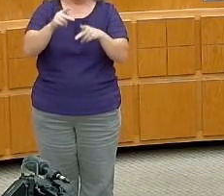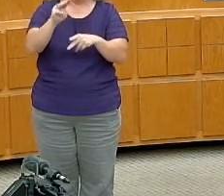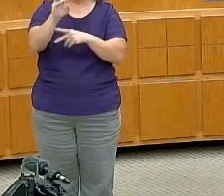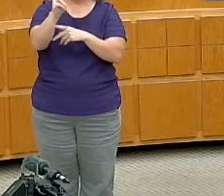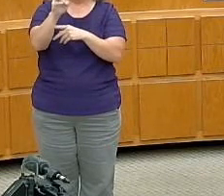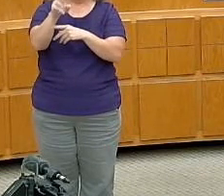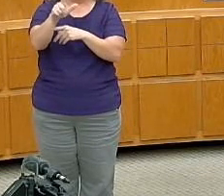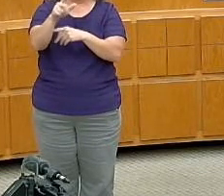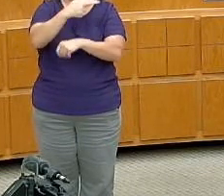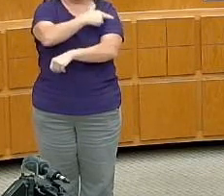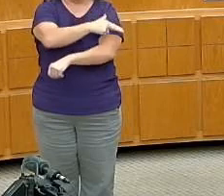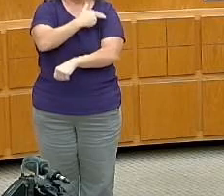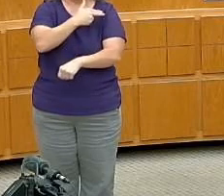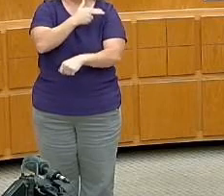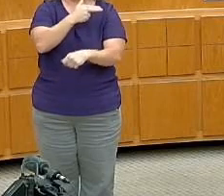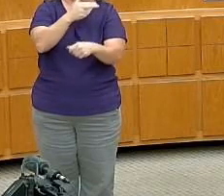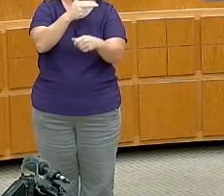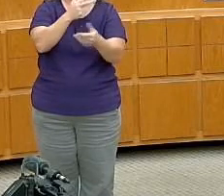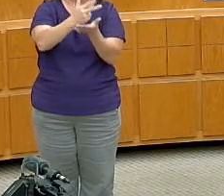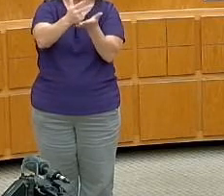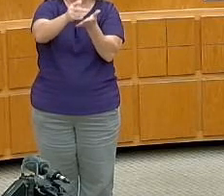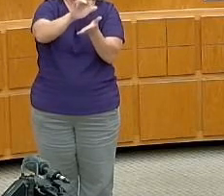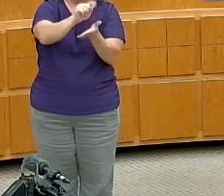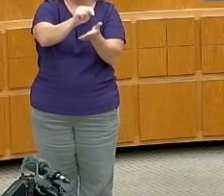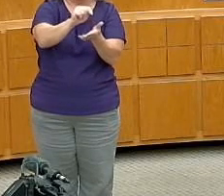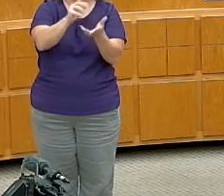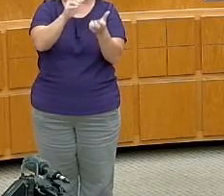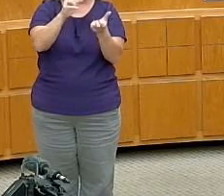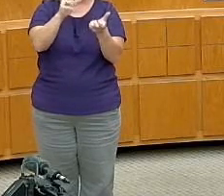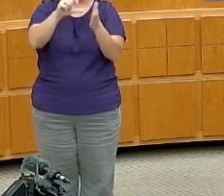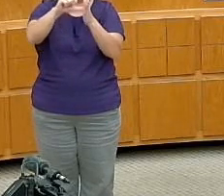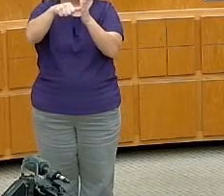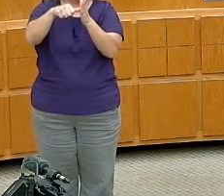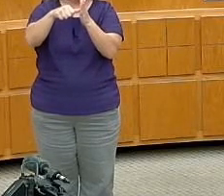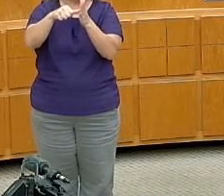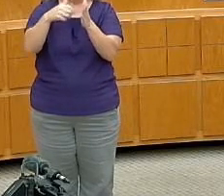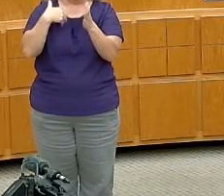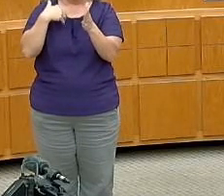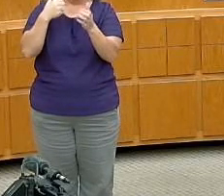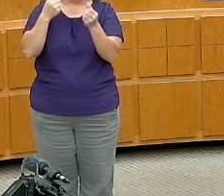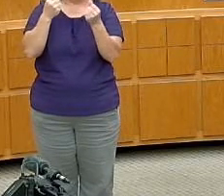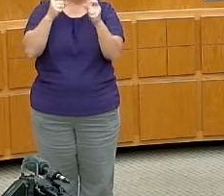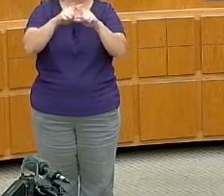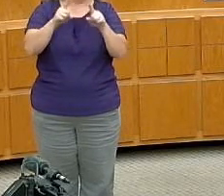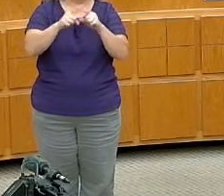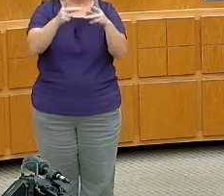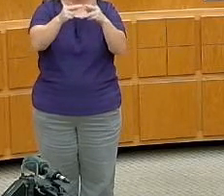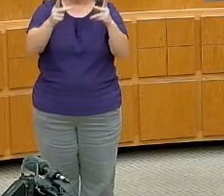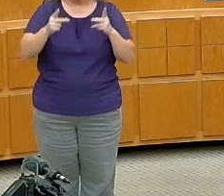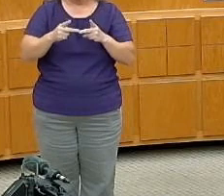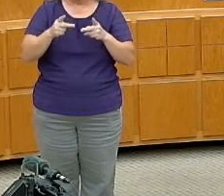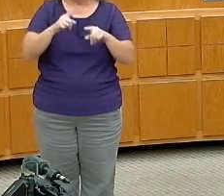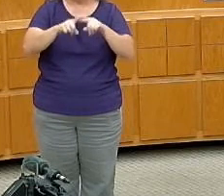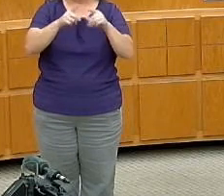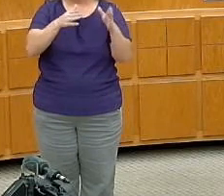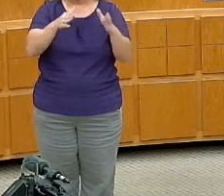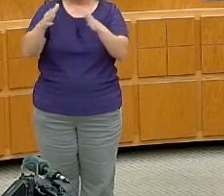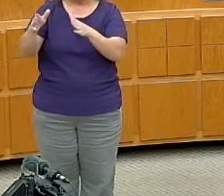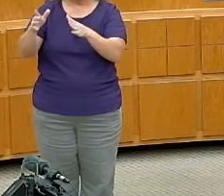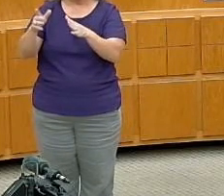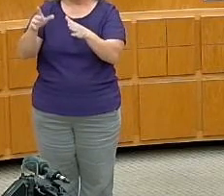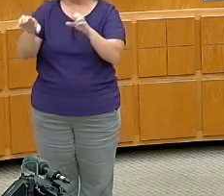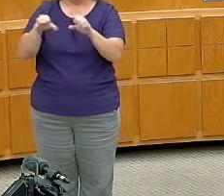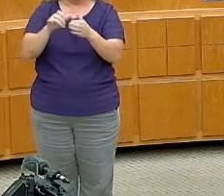there are multiple venues for testing. The Health District conducts testing by following the criteria that is set by CDC